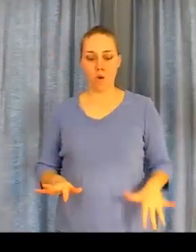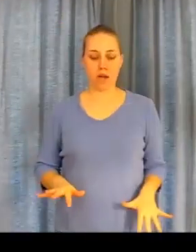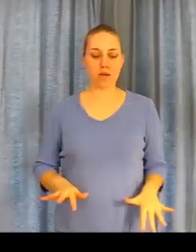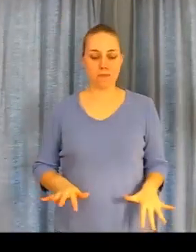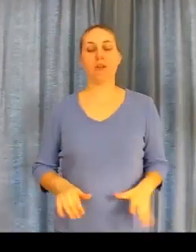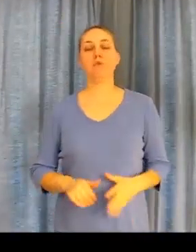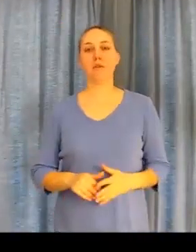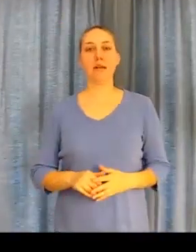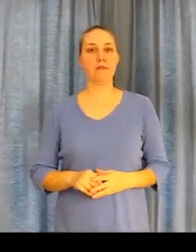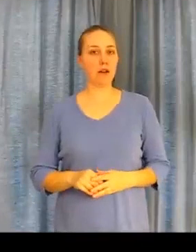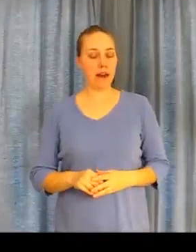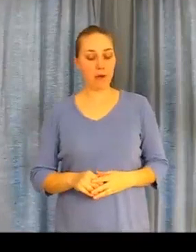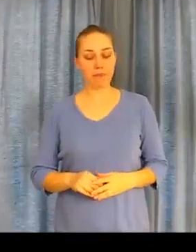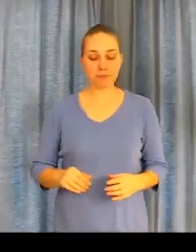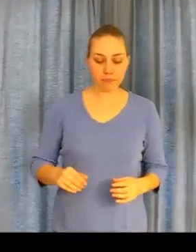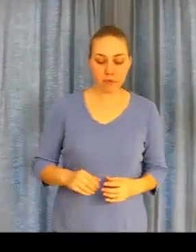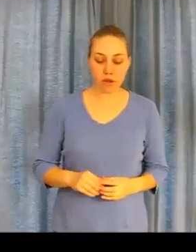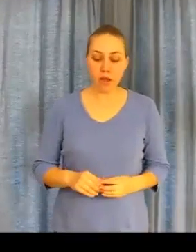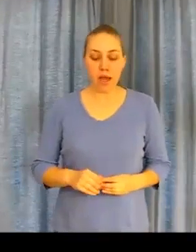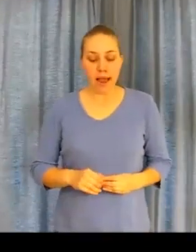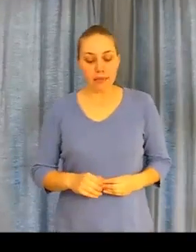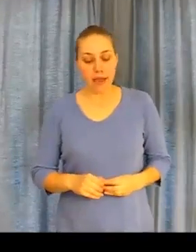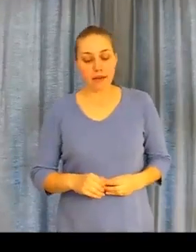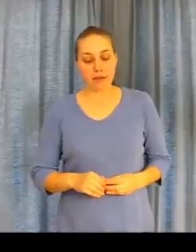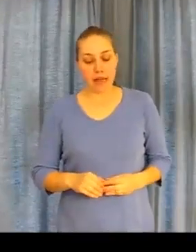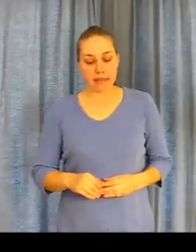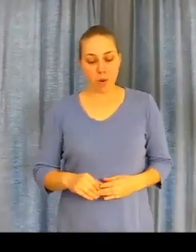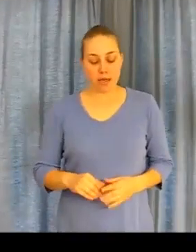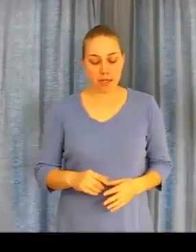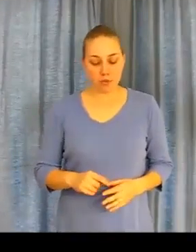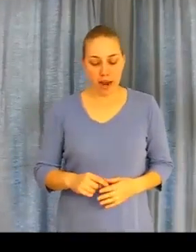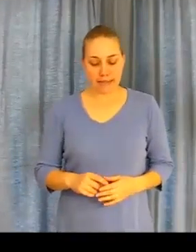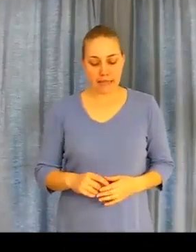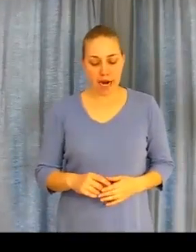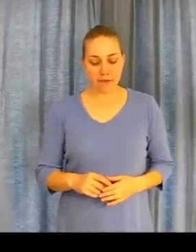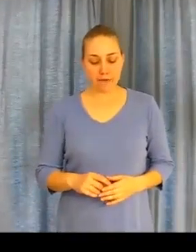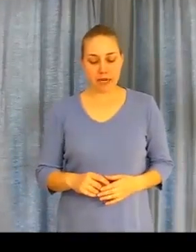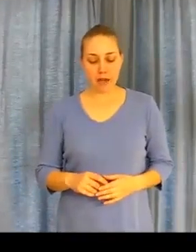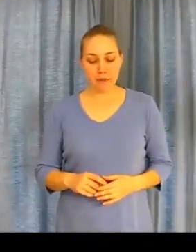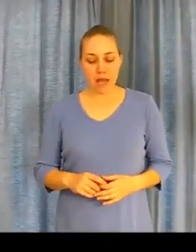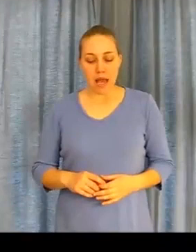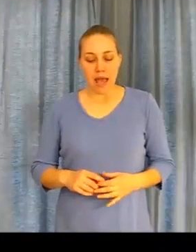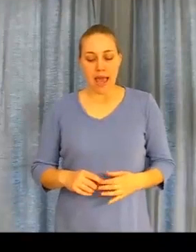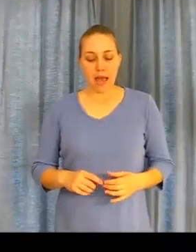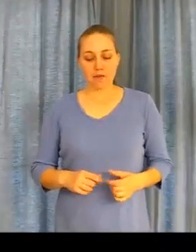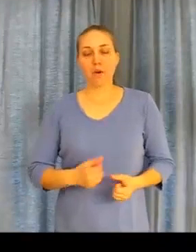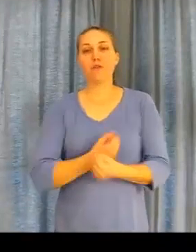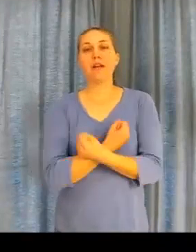2001. I'm sure everybody can figure that out. And then the last part is Rising Tide of Freedom. And for freedom,